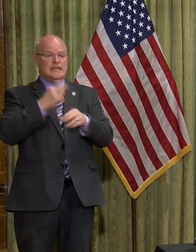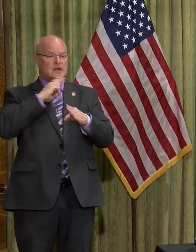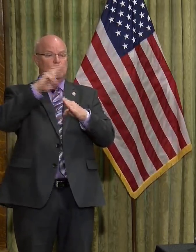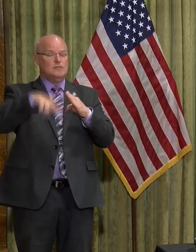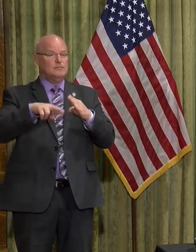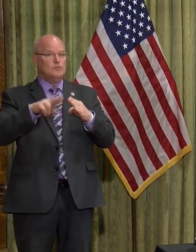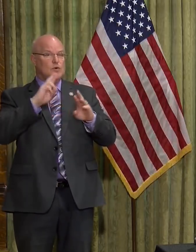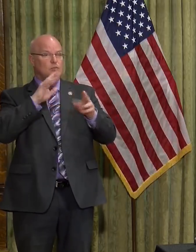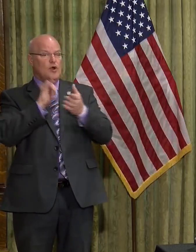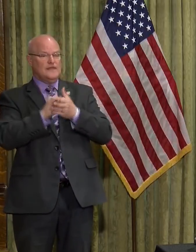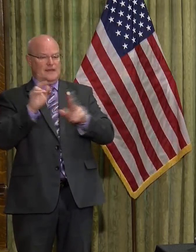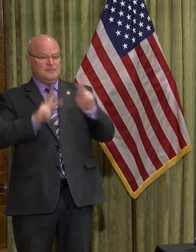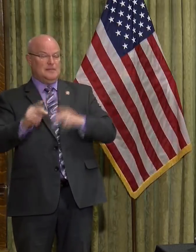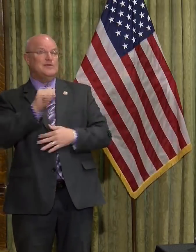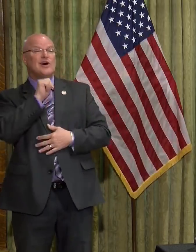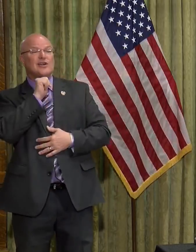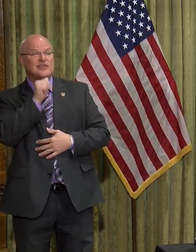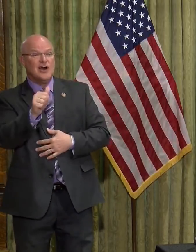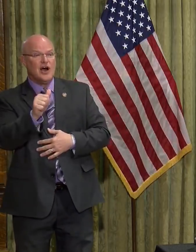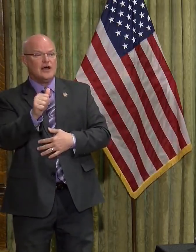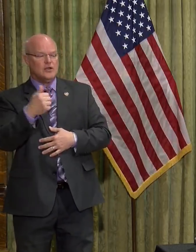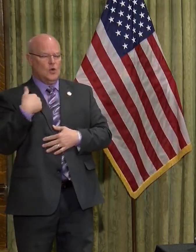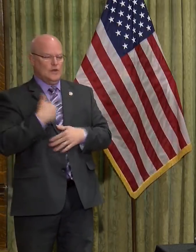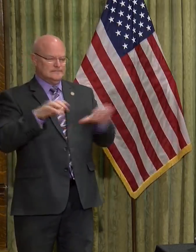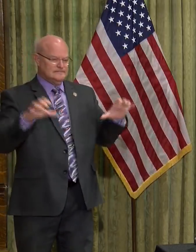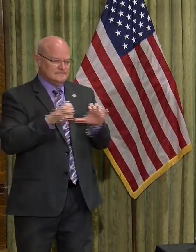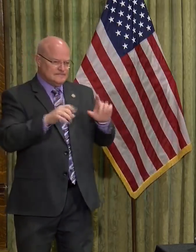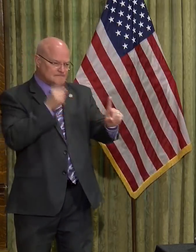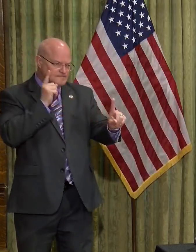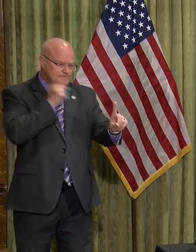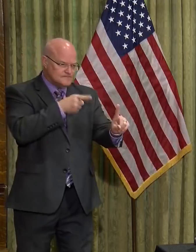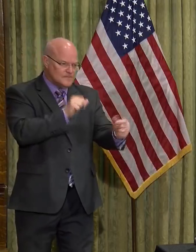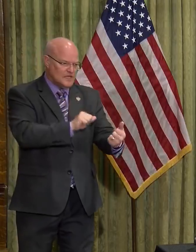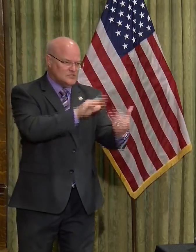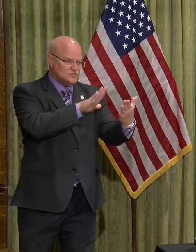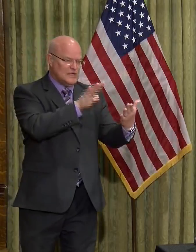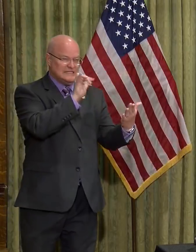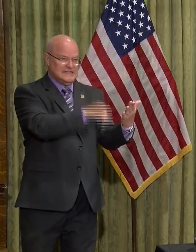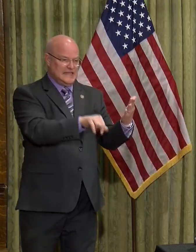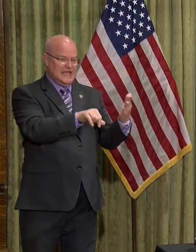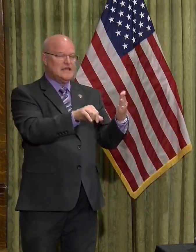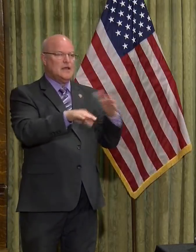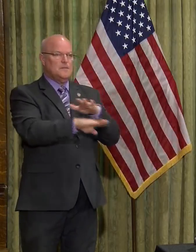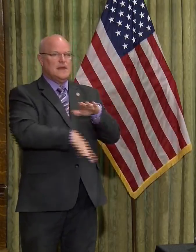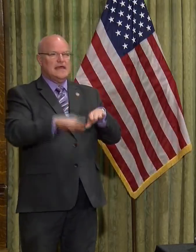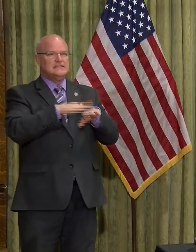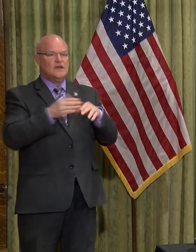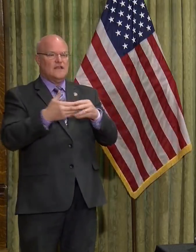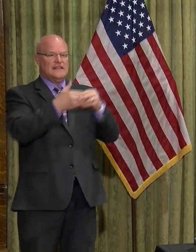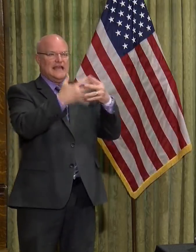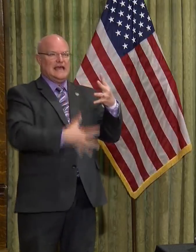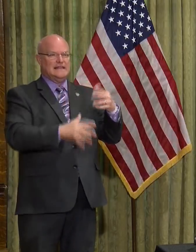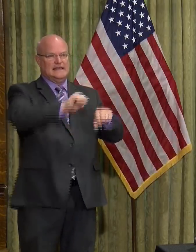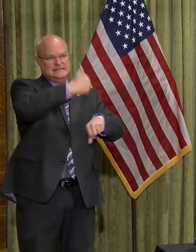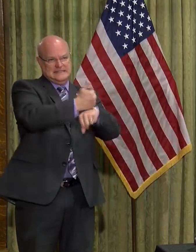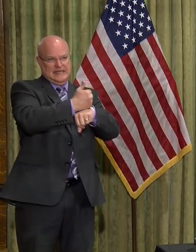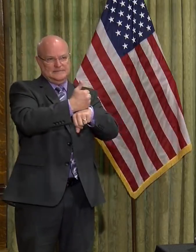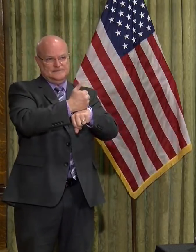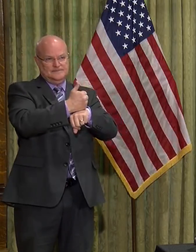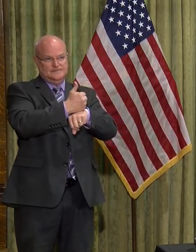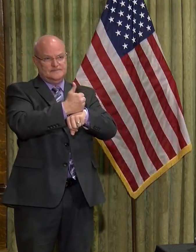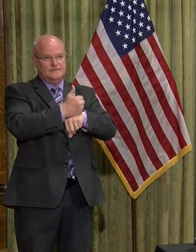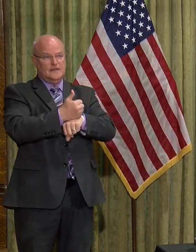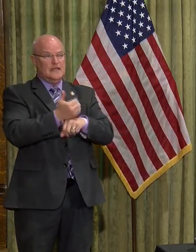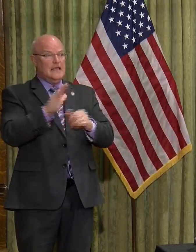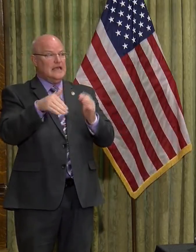that a group is not, we take action to address that based upon the guidelines that we have. And